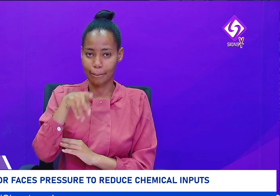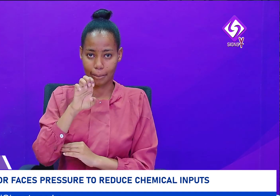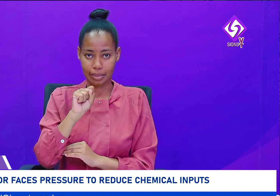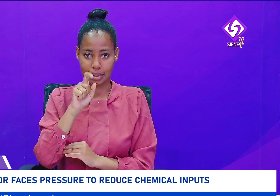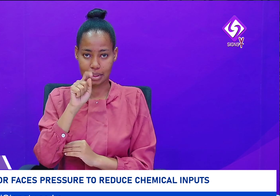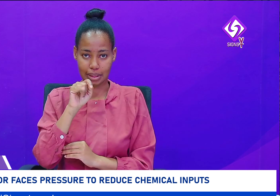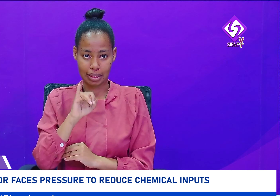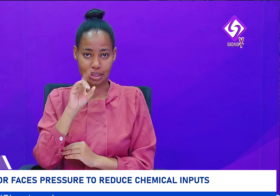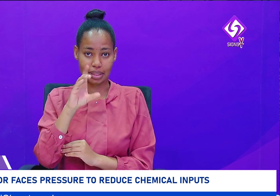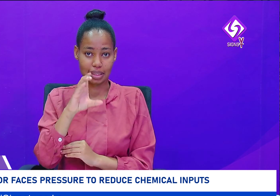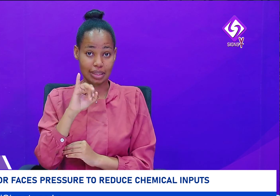fertilizers and pesticides.